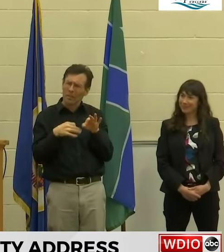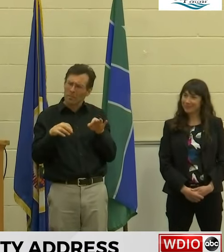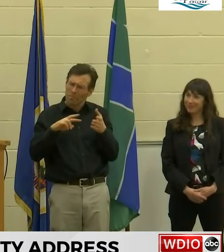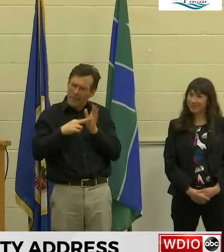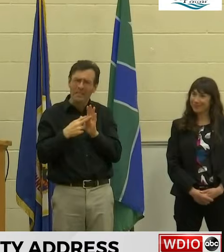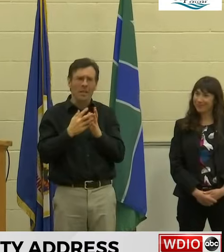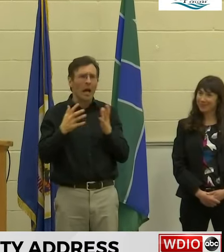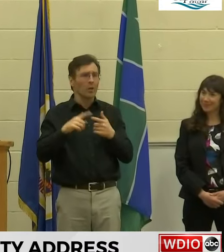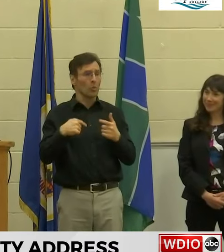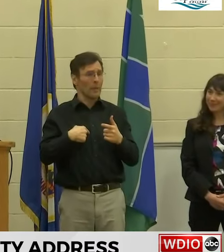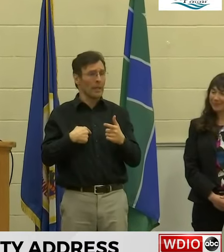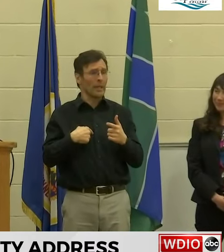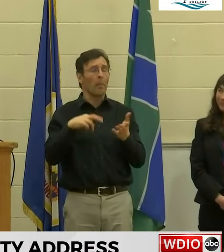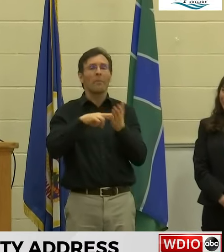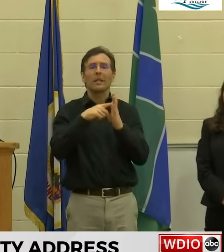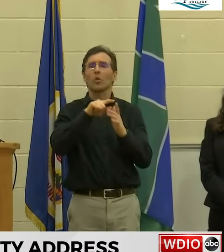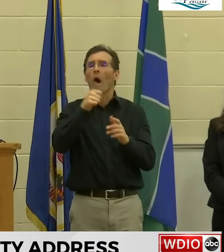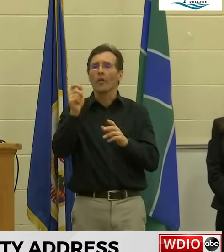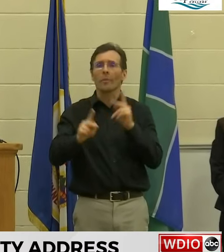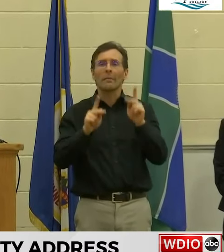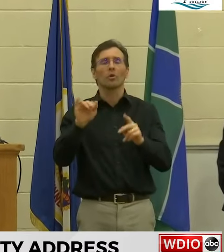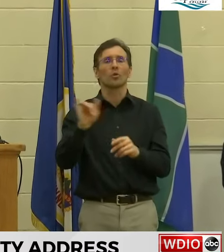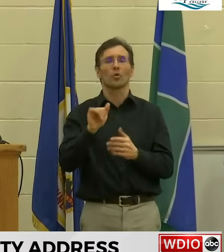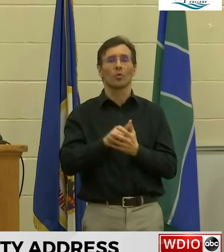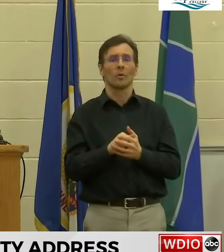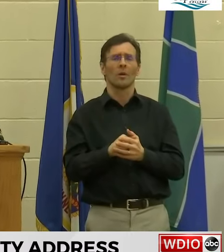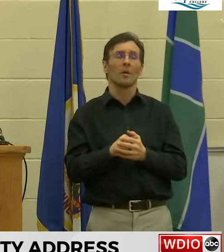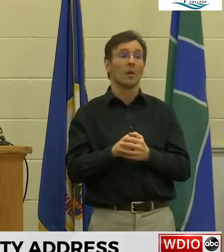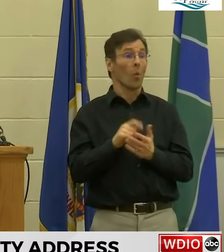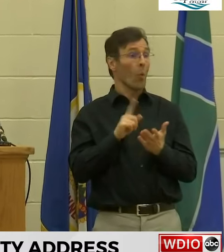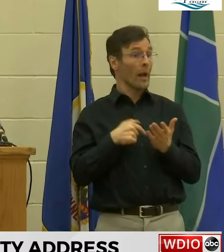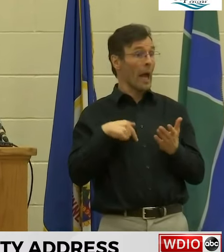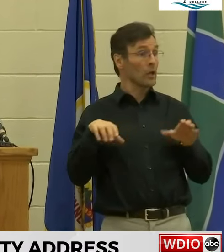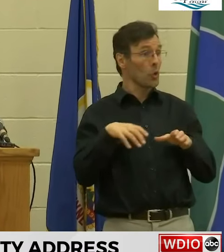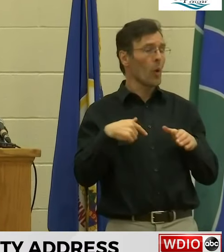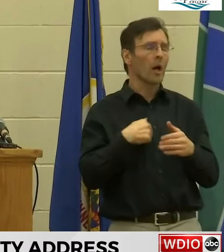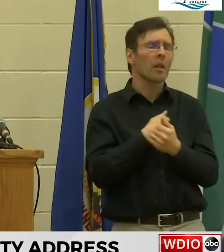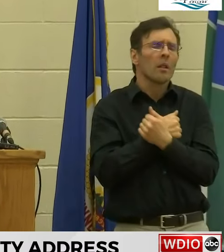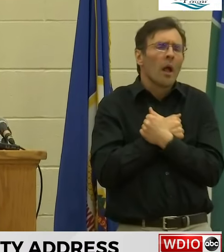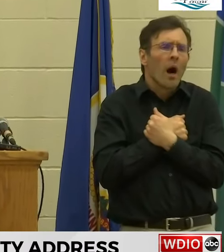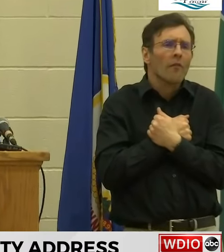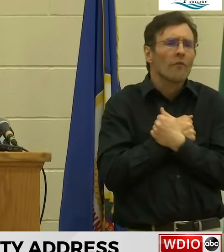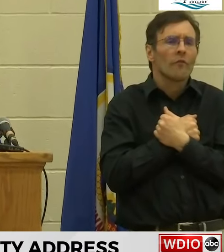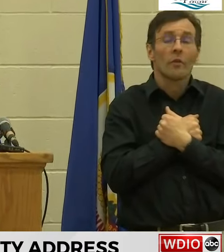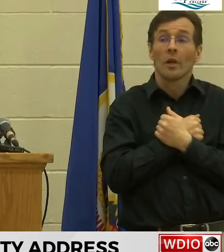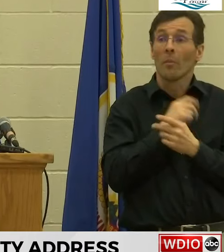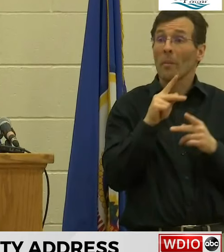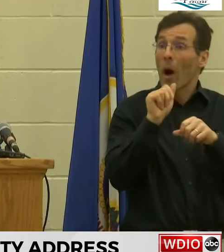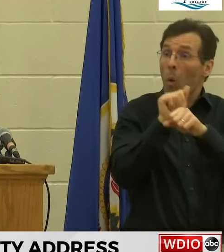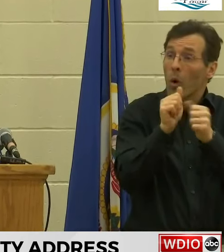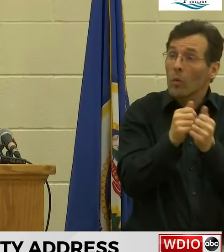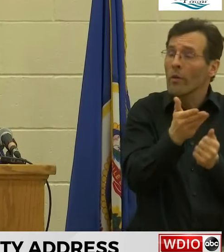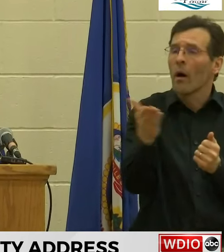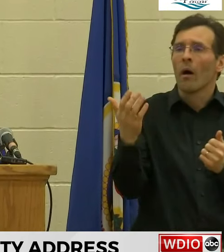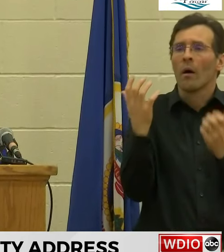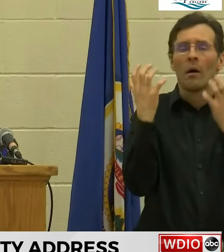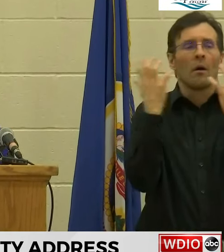it's meaningful to other purpose. I love what I do, and I have a great group of coworkers.